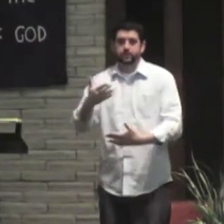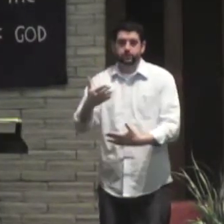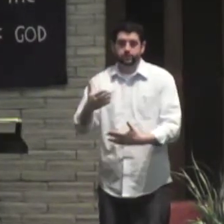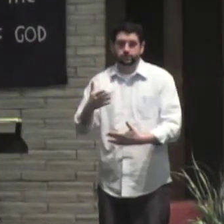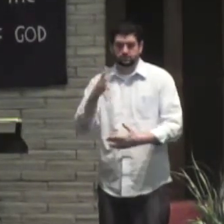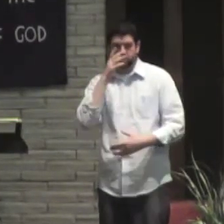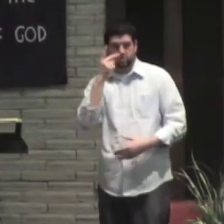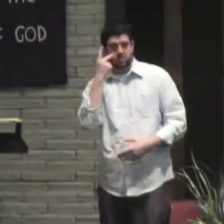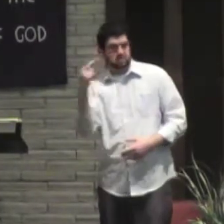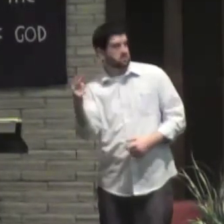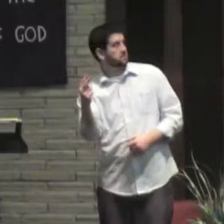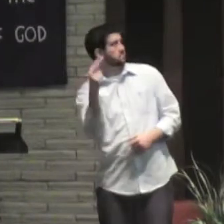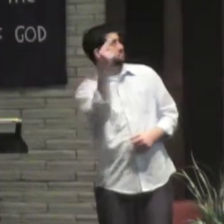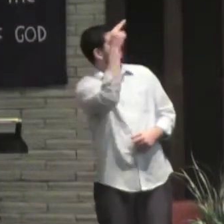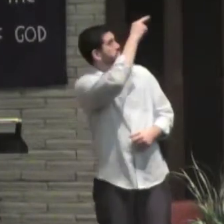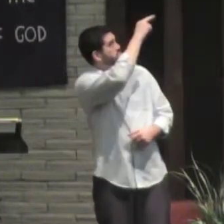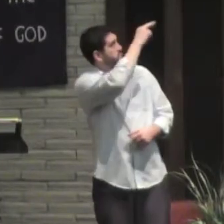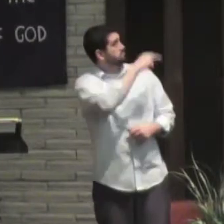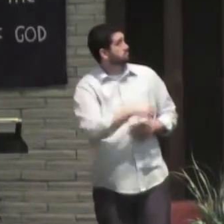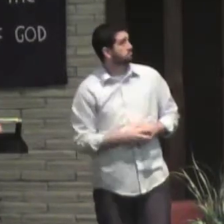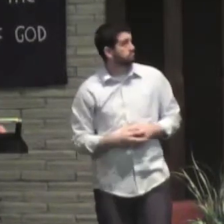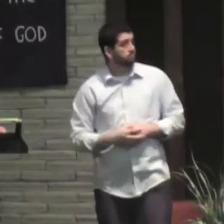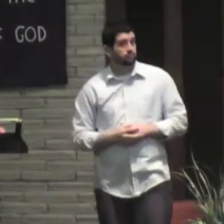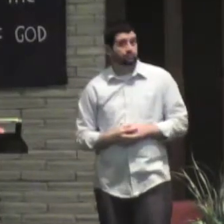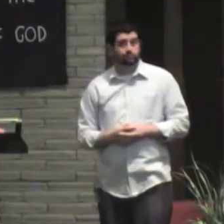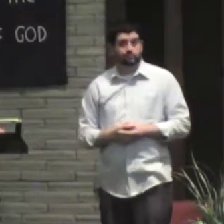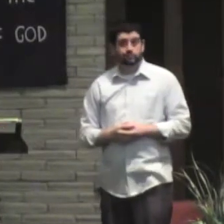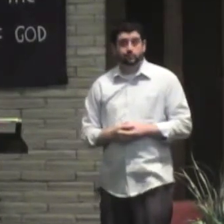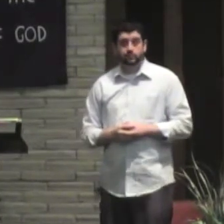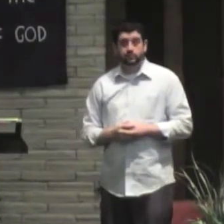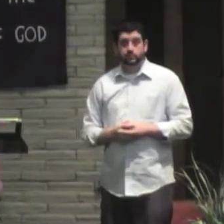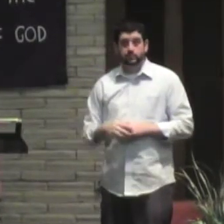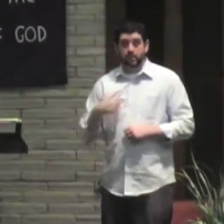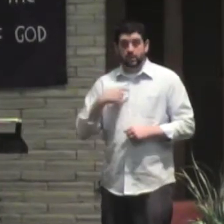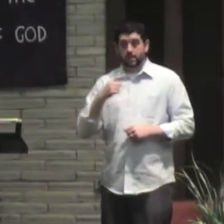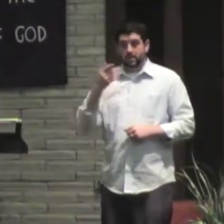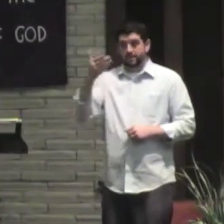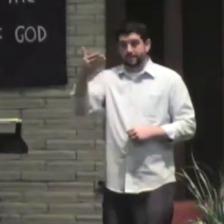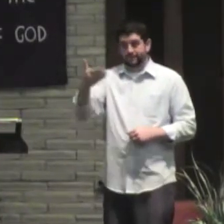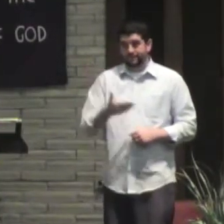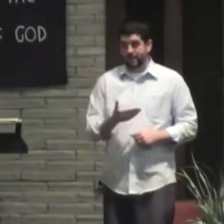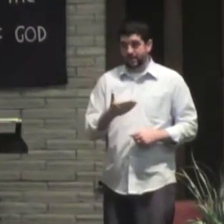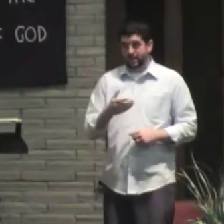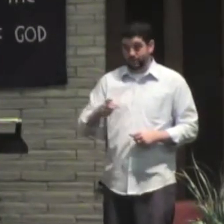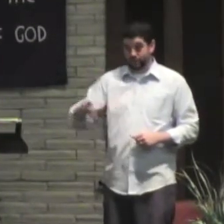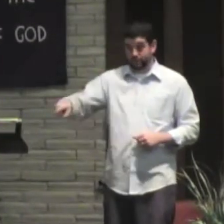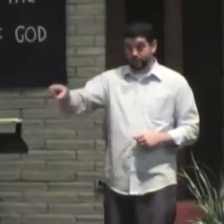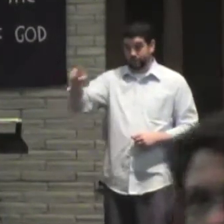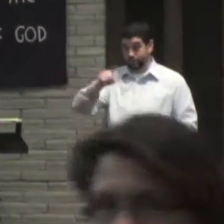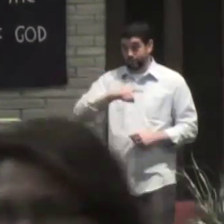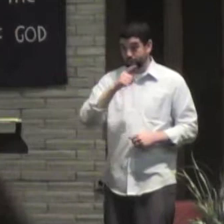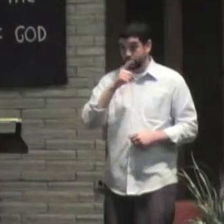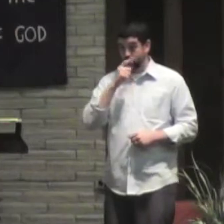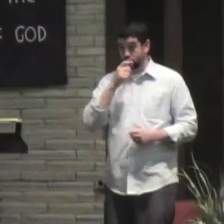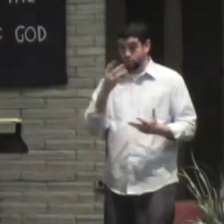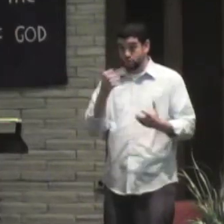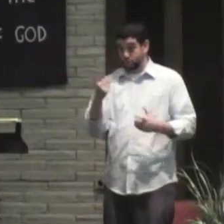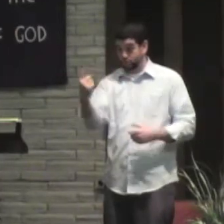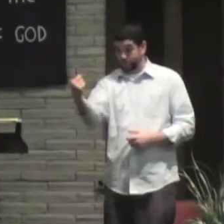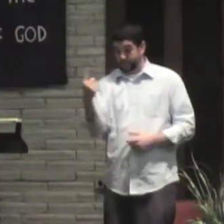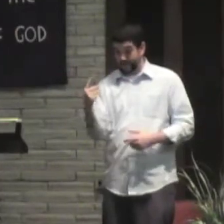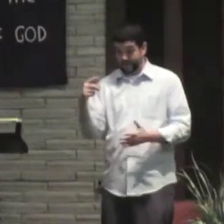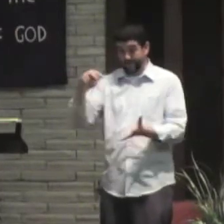which you'll see up on the screen. And I will invite those who would like to come and